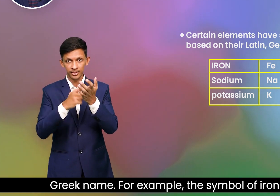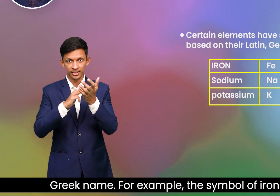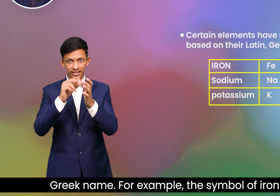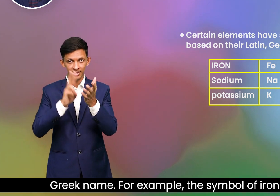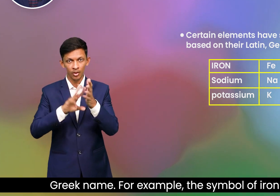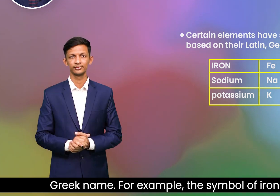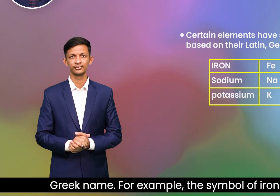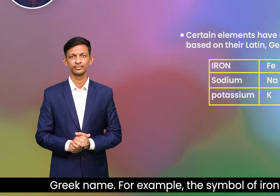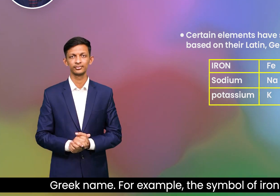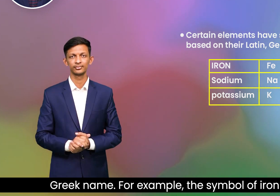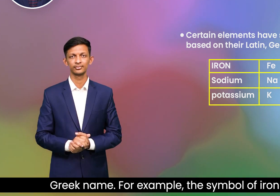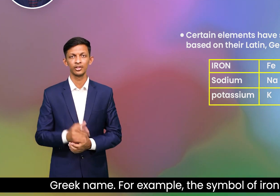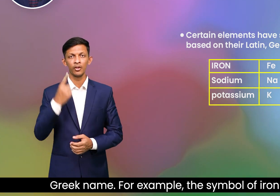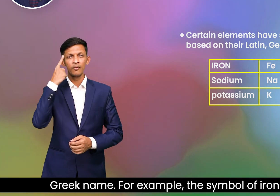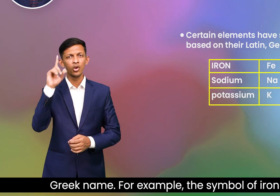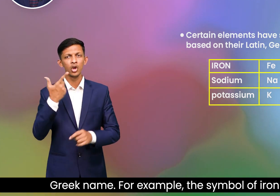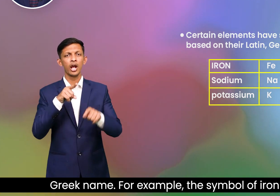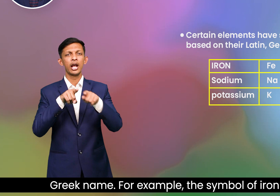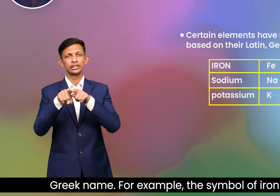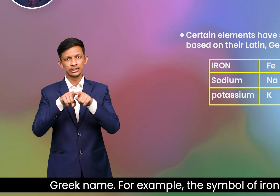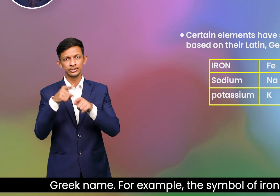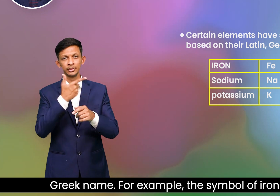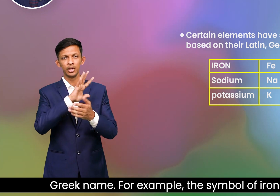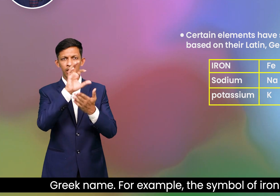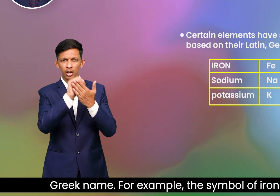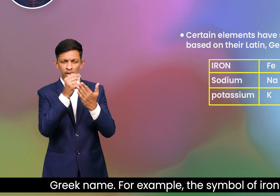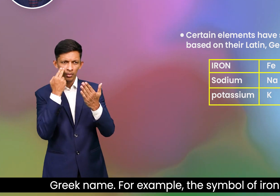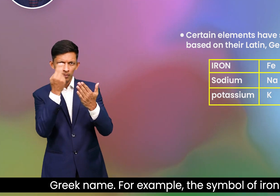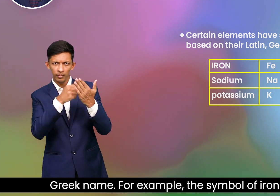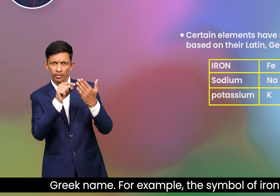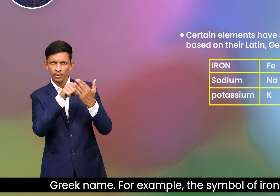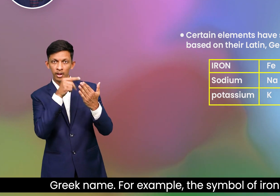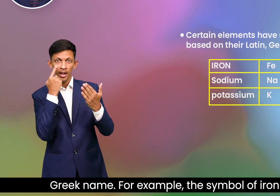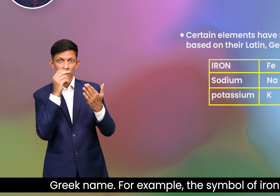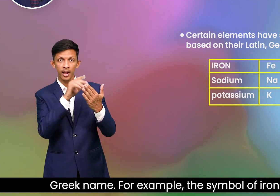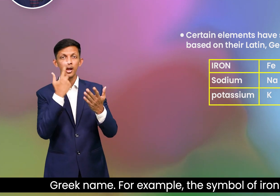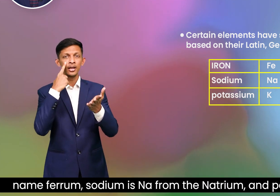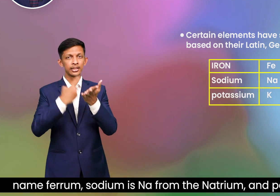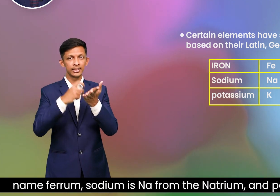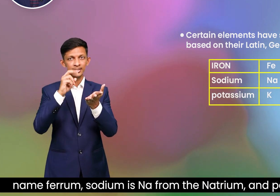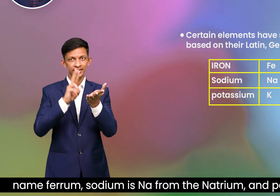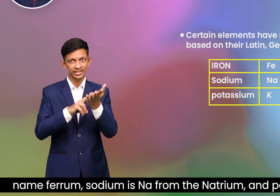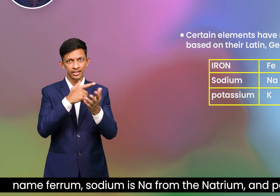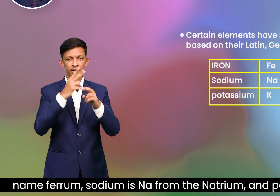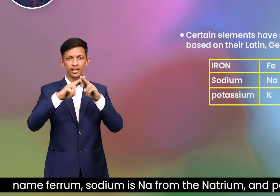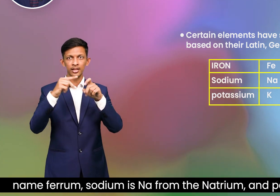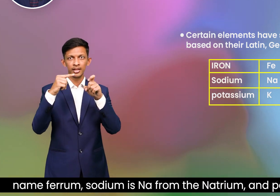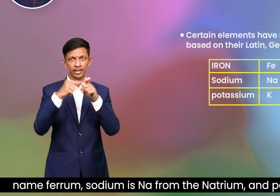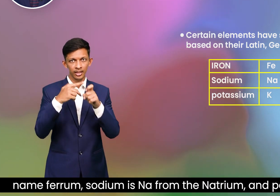name. For example, the symbol of iron is Fe from its Latin name